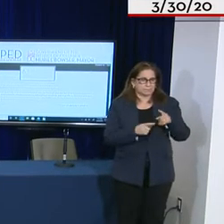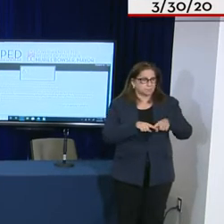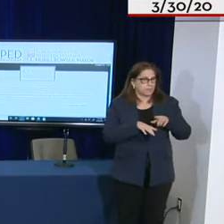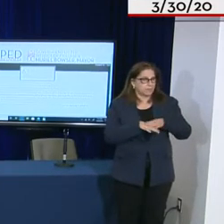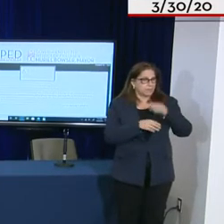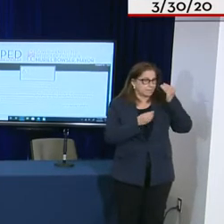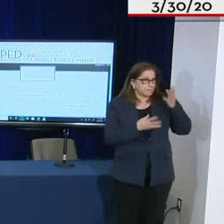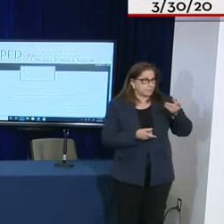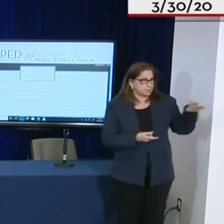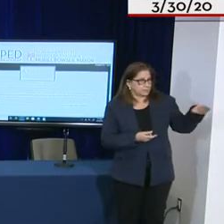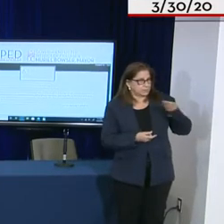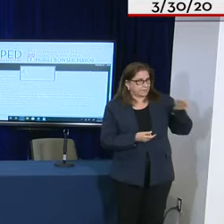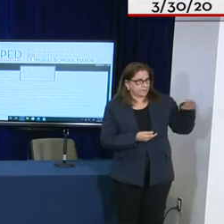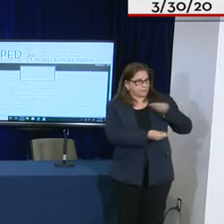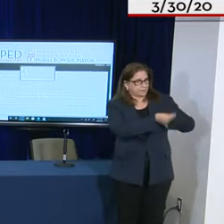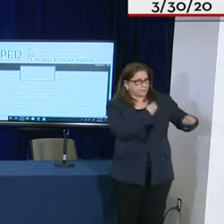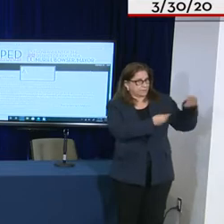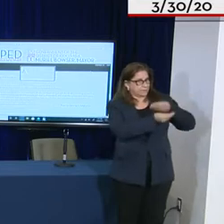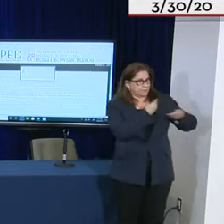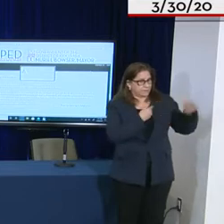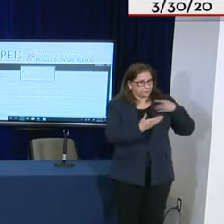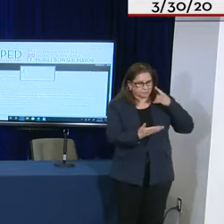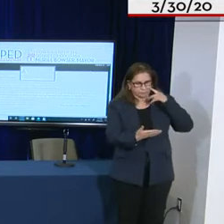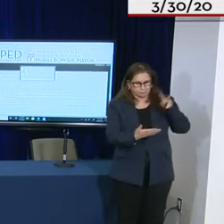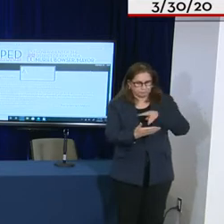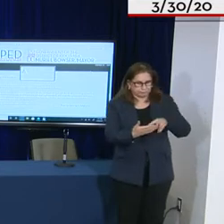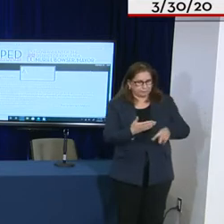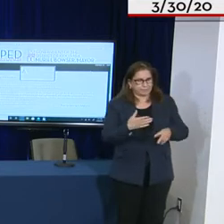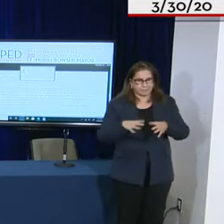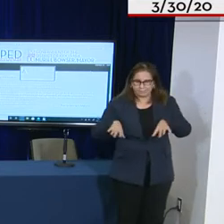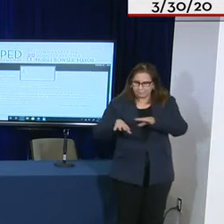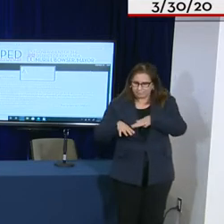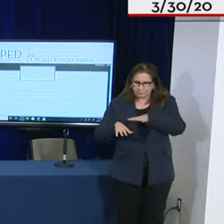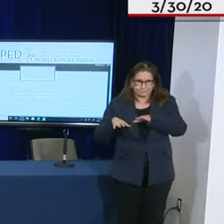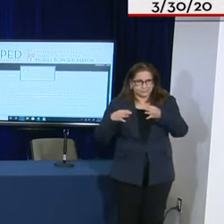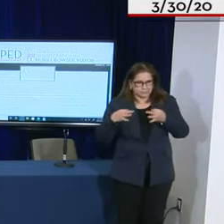do an assessment and determine the amount from there.